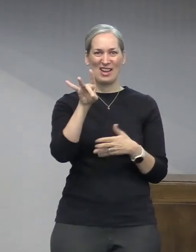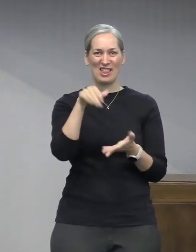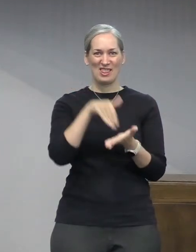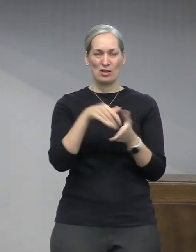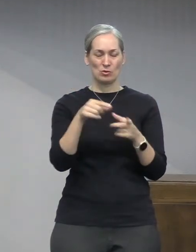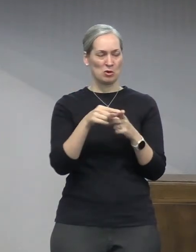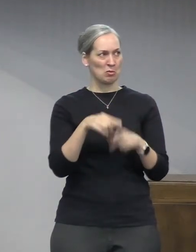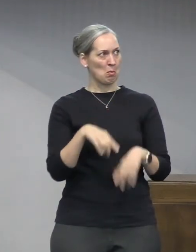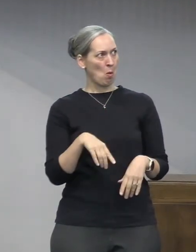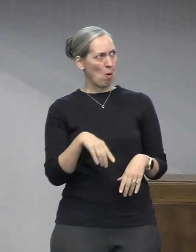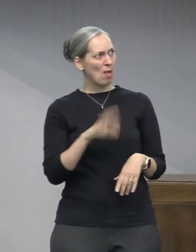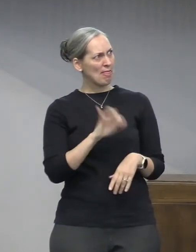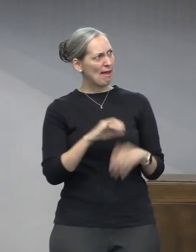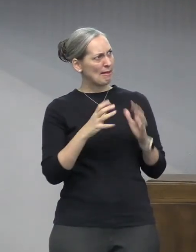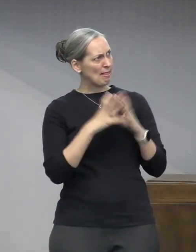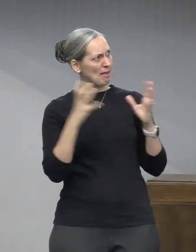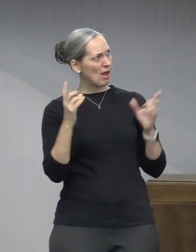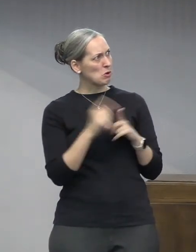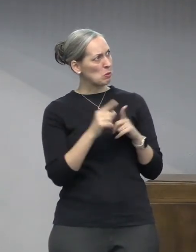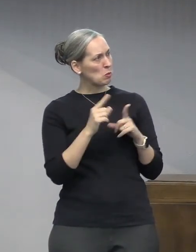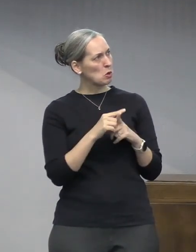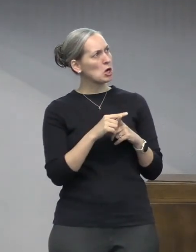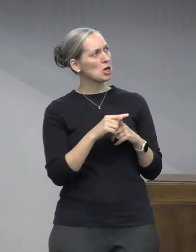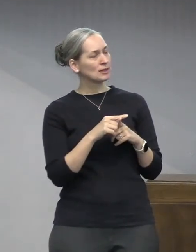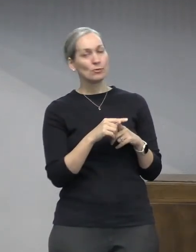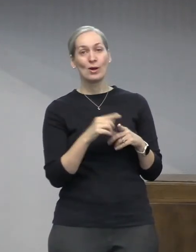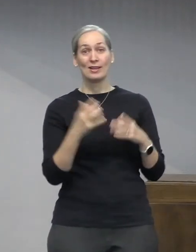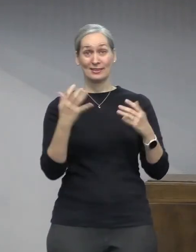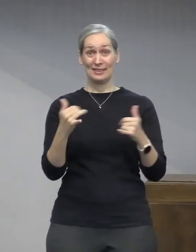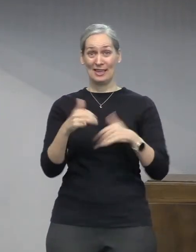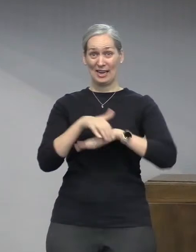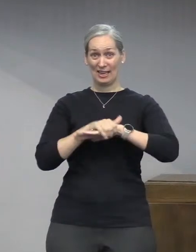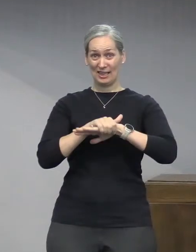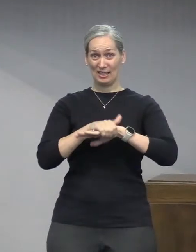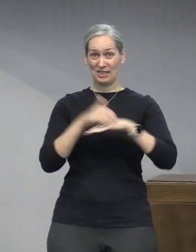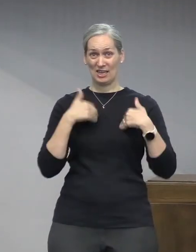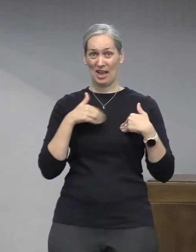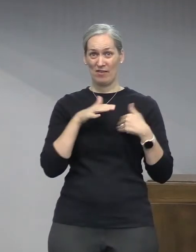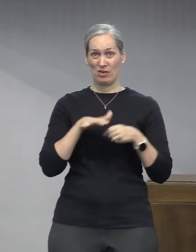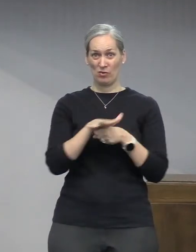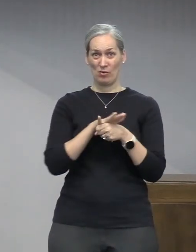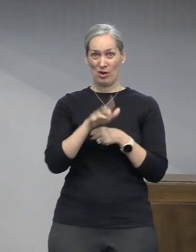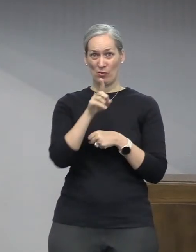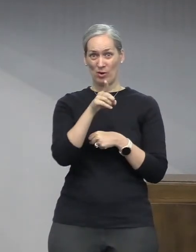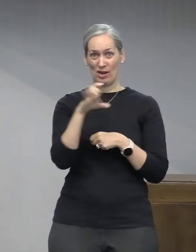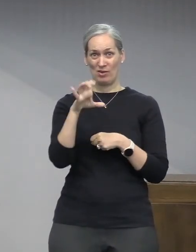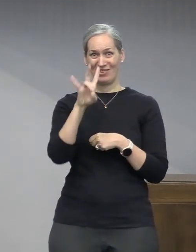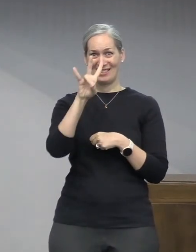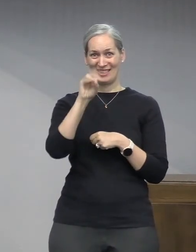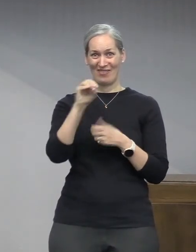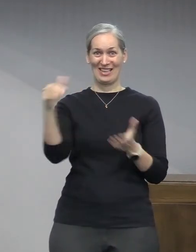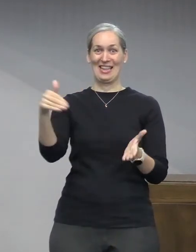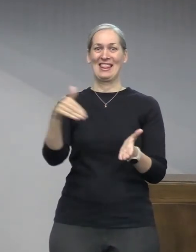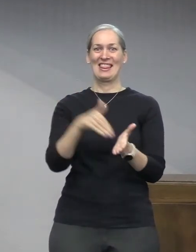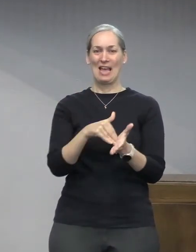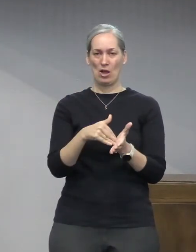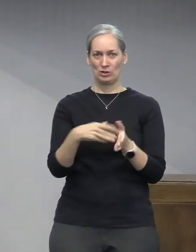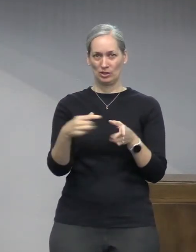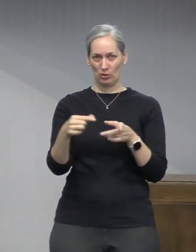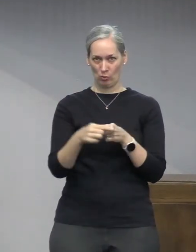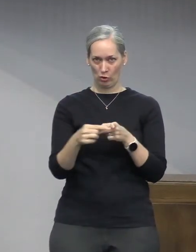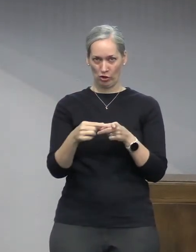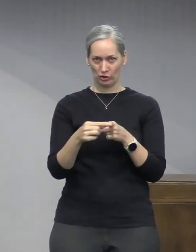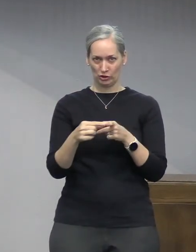lot of words, you might think. Modern English has about 170,000. So what that